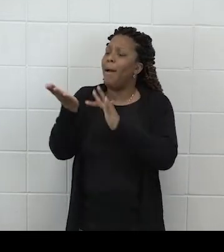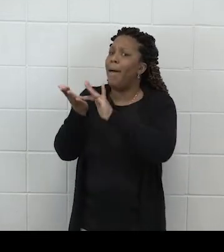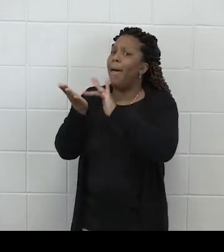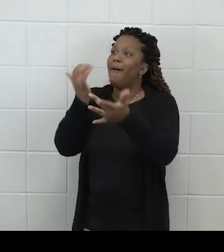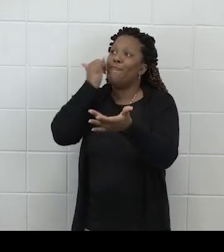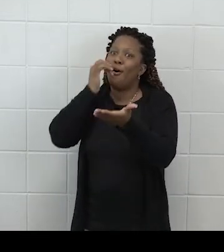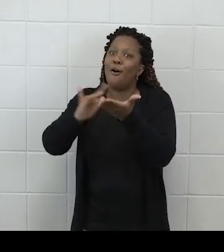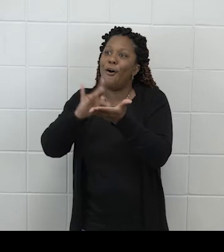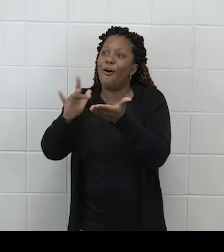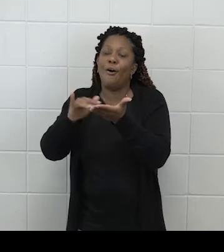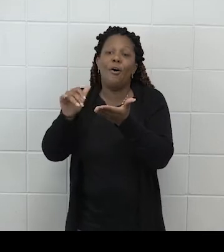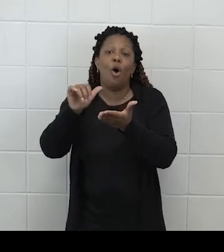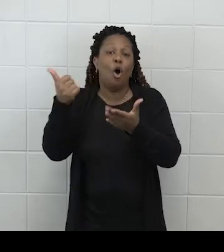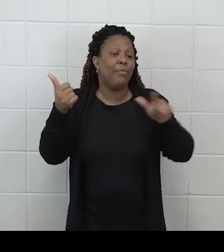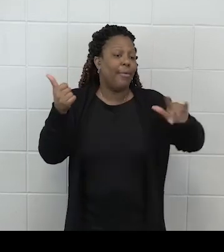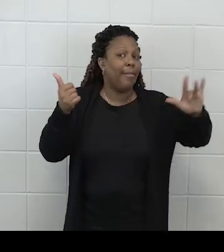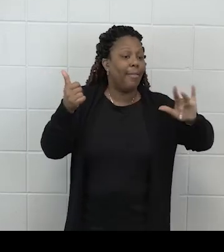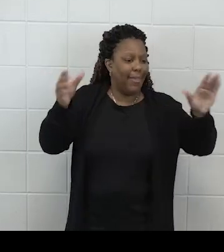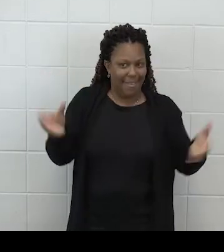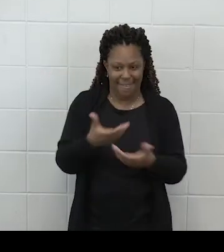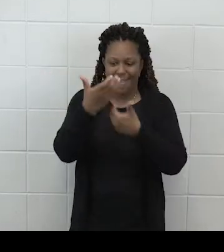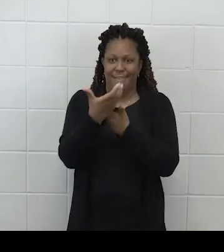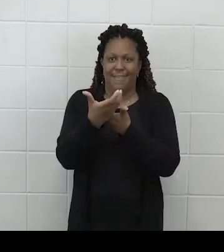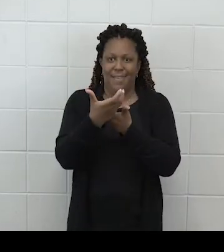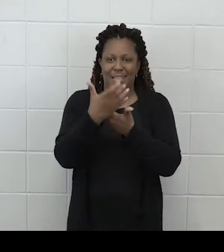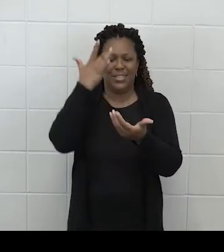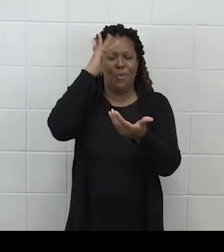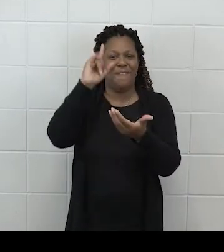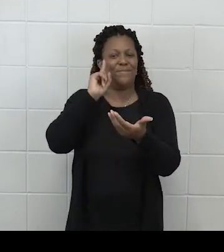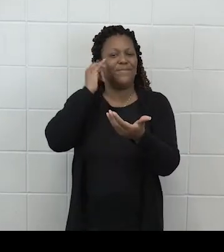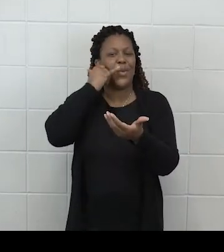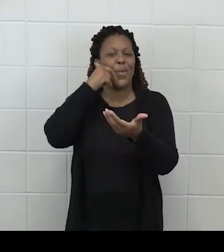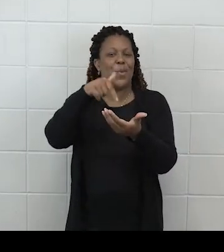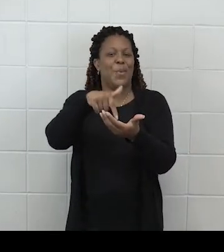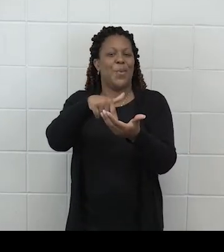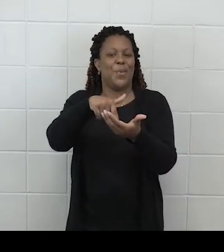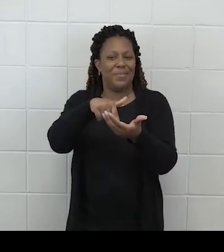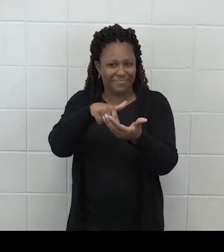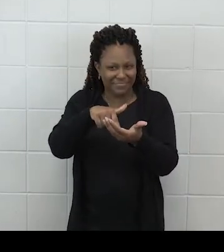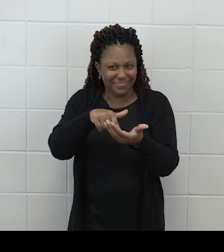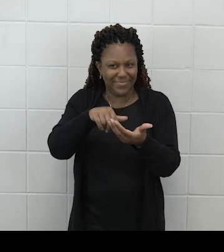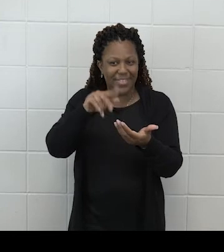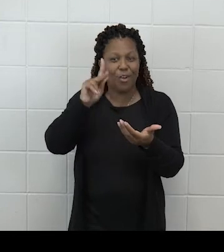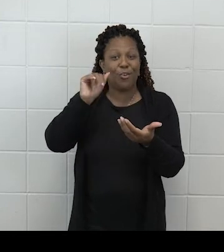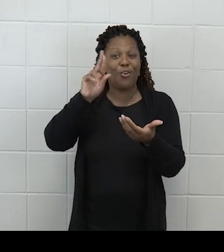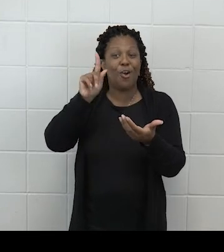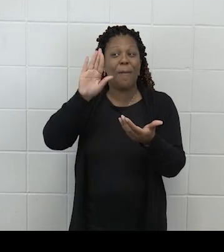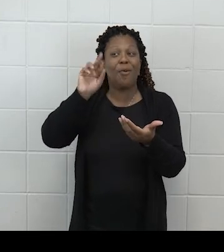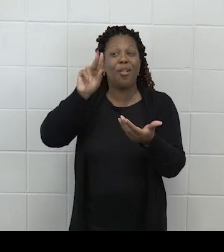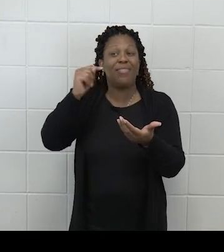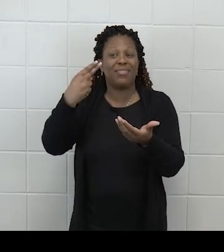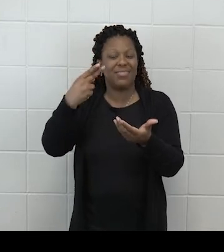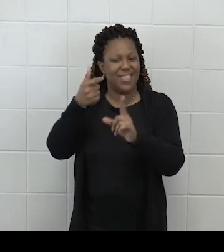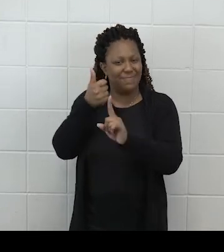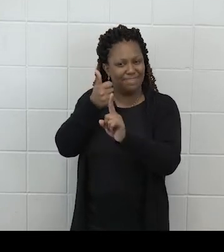all comprised in your smartphone. Karl Barth was basically saying, we have to learn to discern